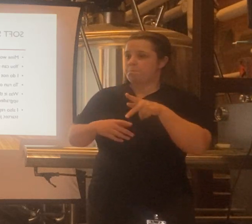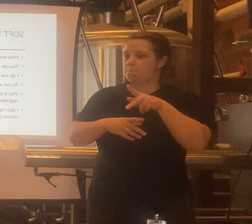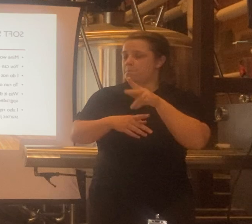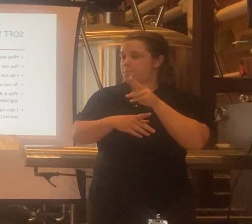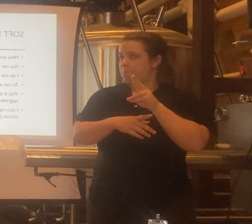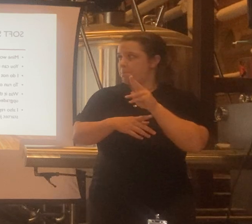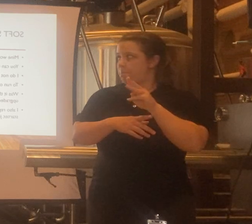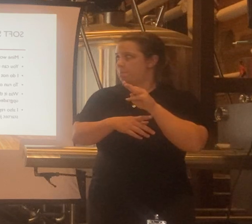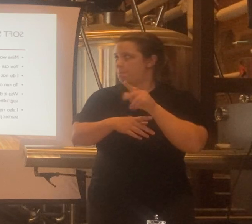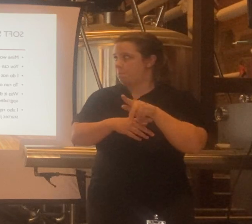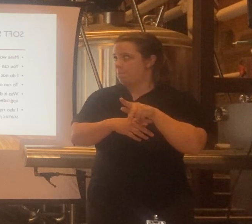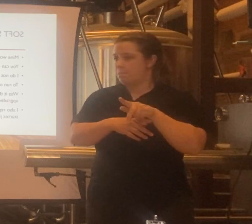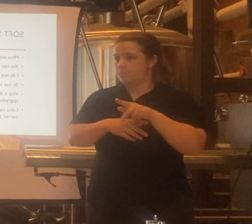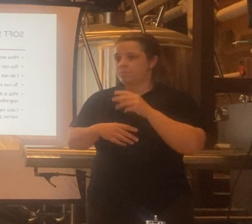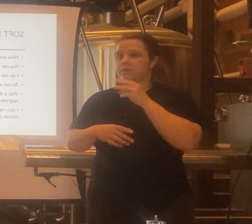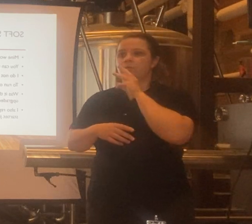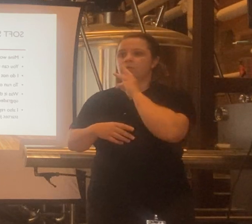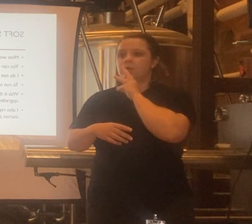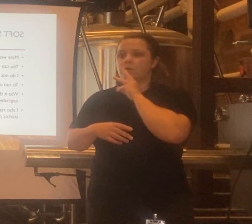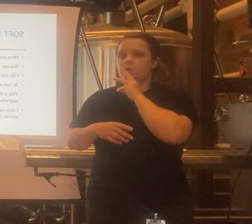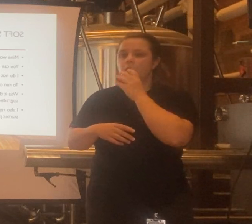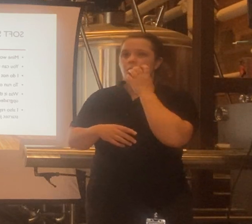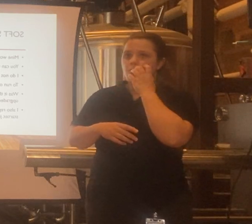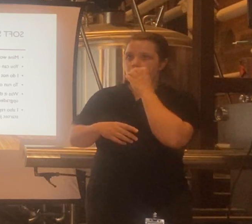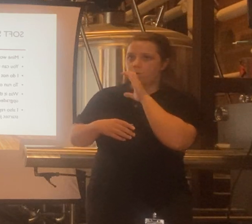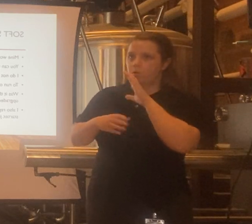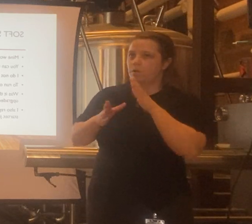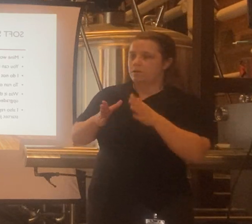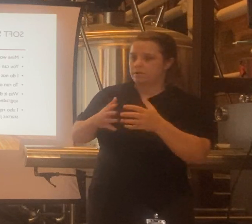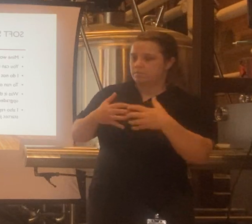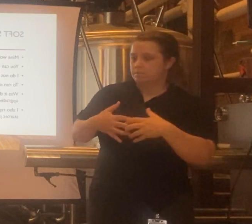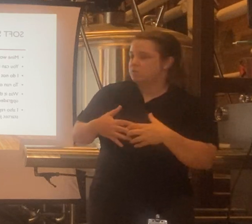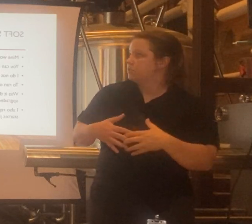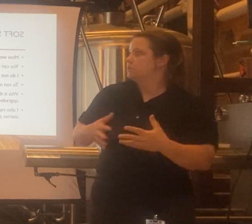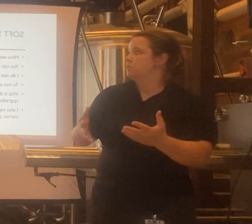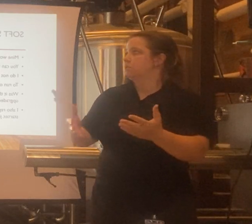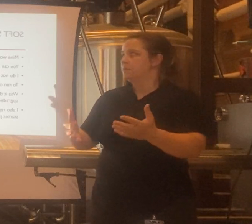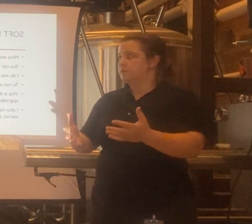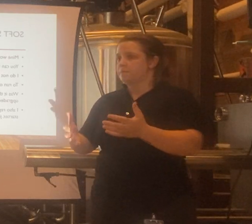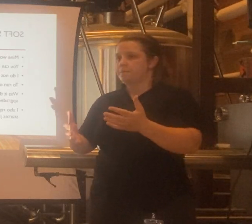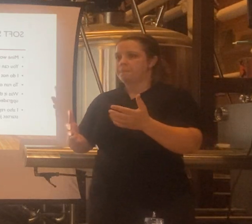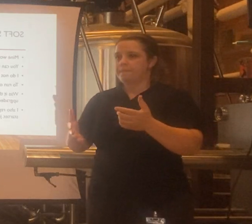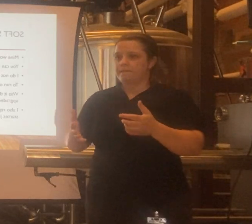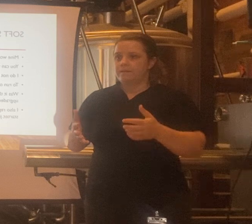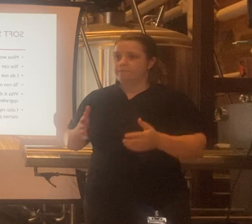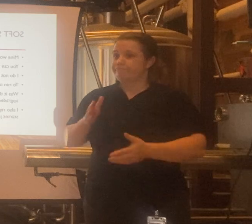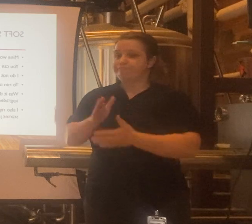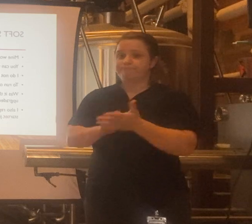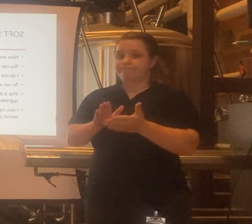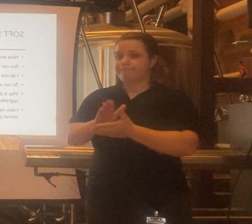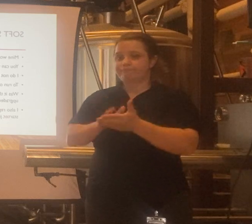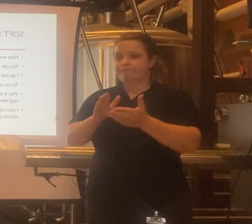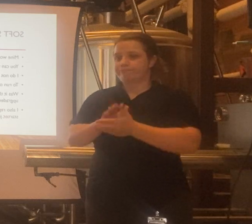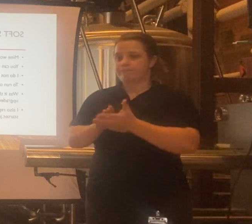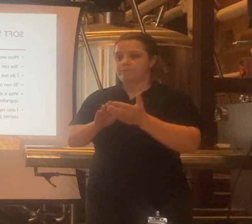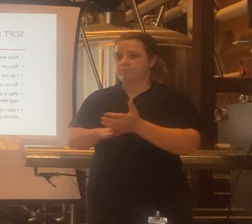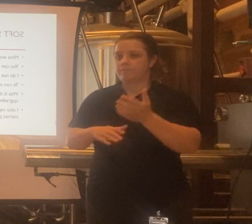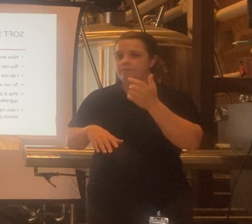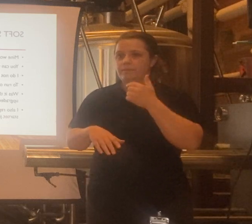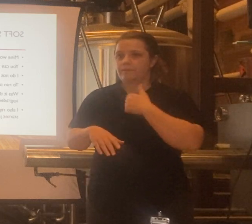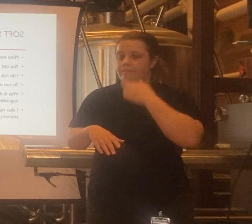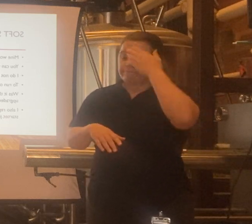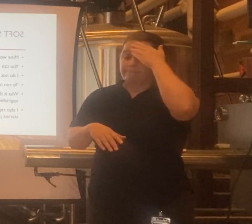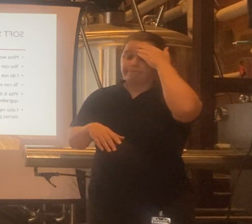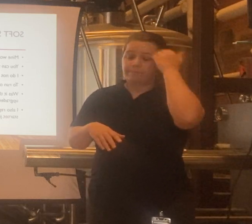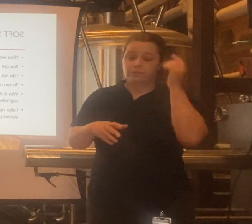vented, but it's stupid highly efficient. That thing ran the whole time. I never even thought to turn it off. And so as water